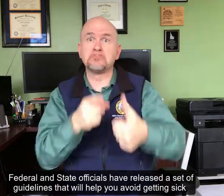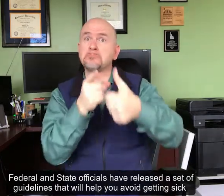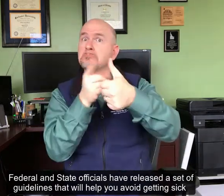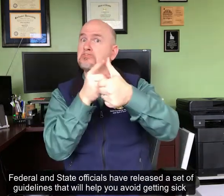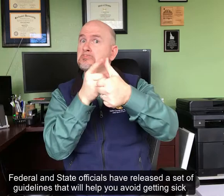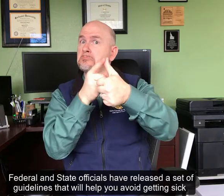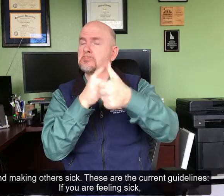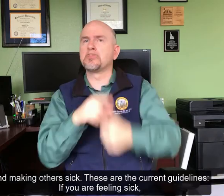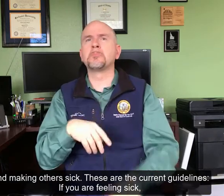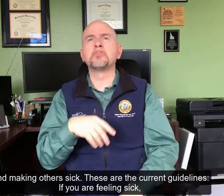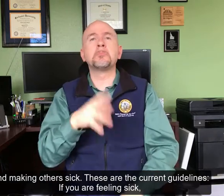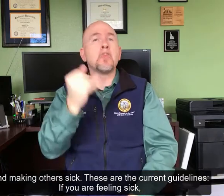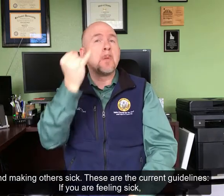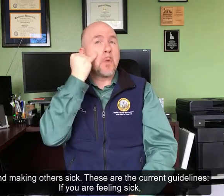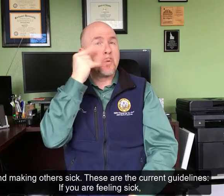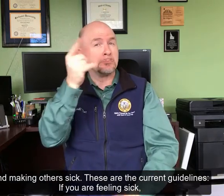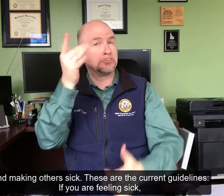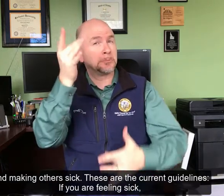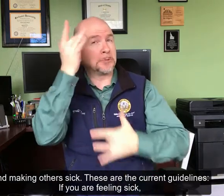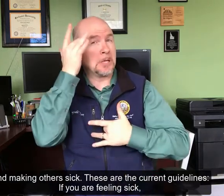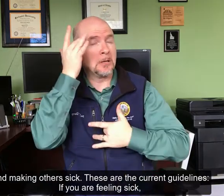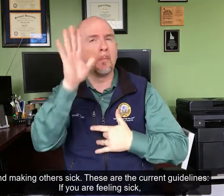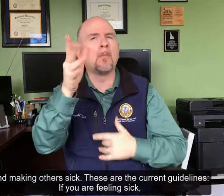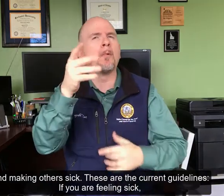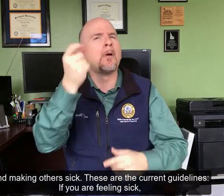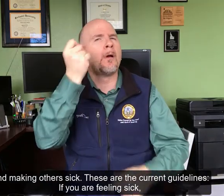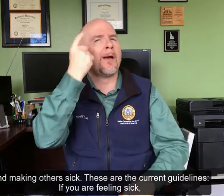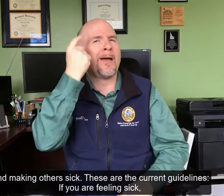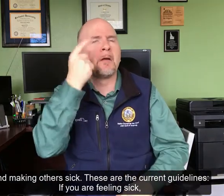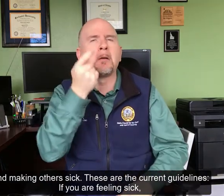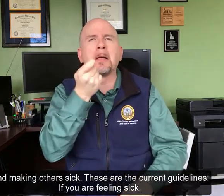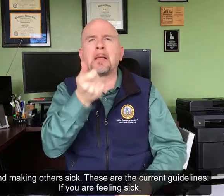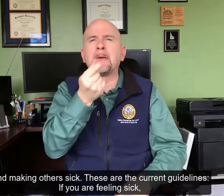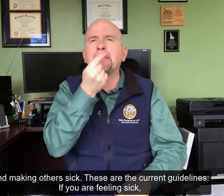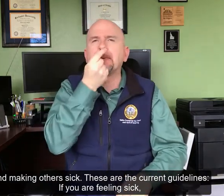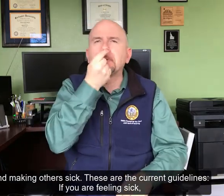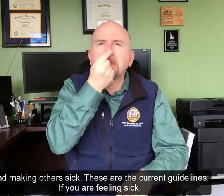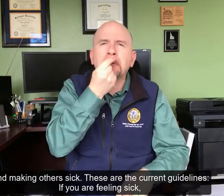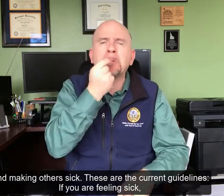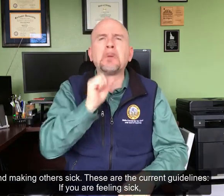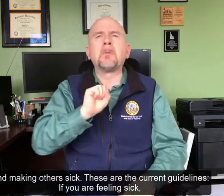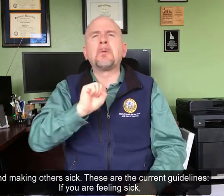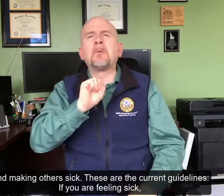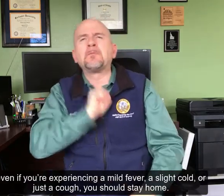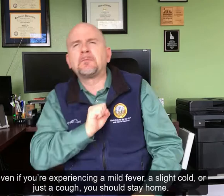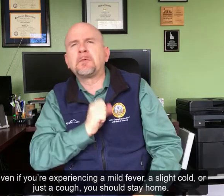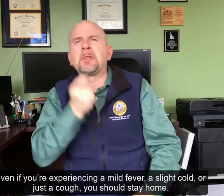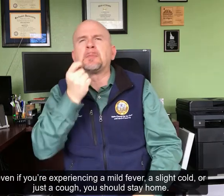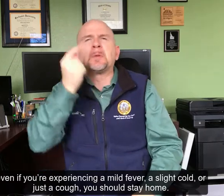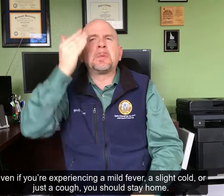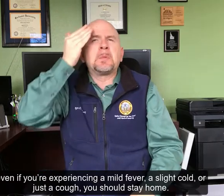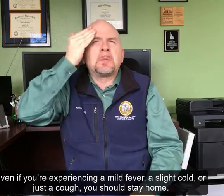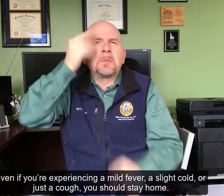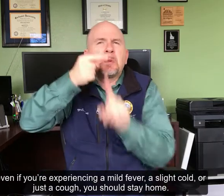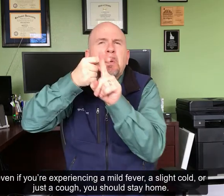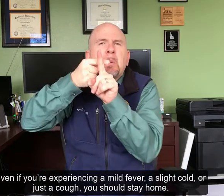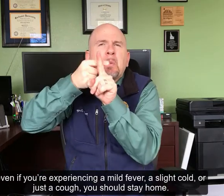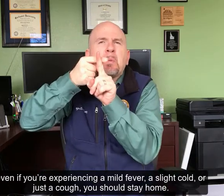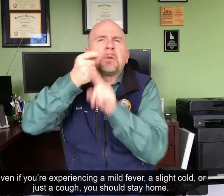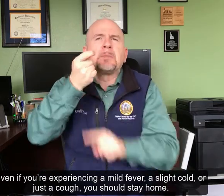sick and making others sick. These are the current guidelines. If you are feeling sick, even if you're experiencing a mild fever, a